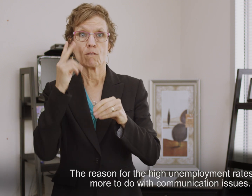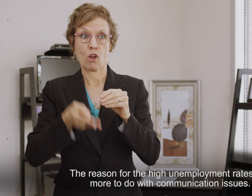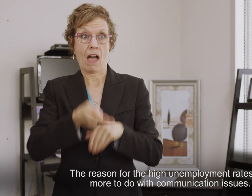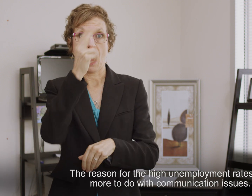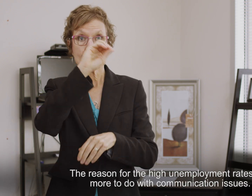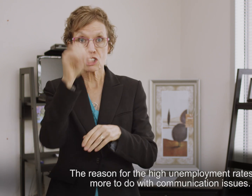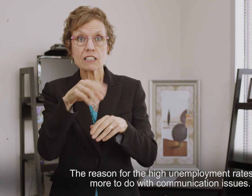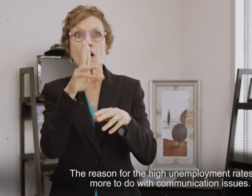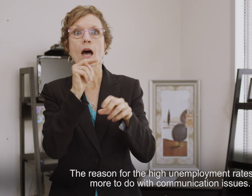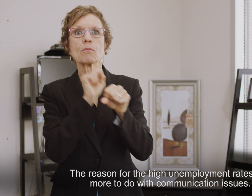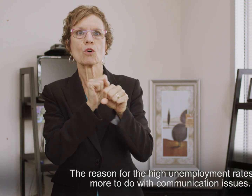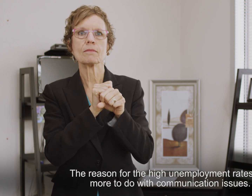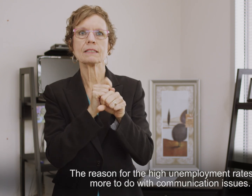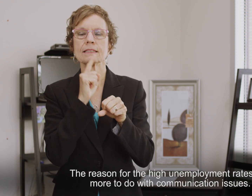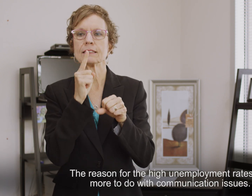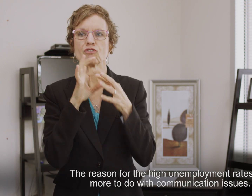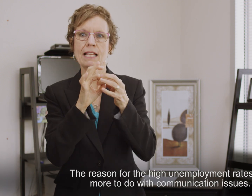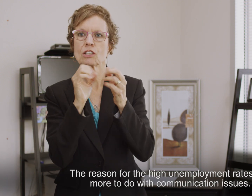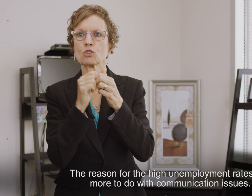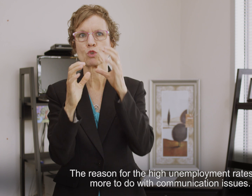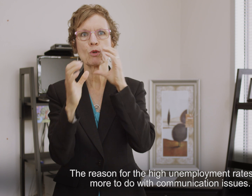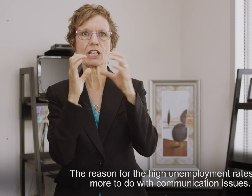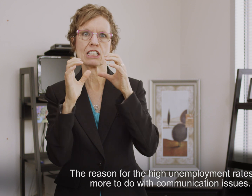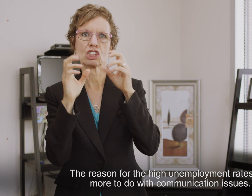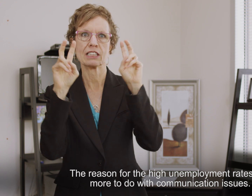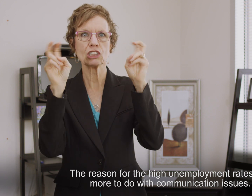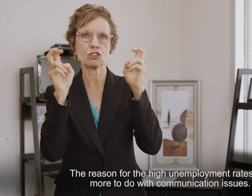The reason for the high unemployment rates has more to do with communication issues.